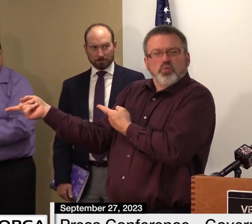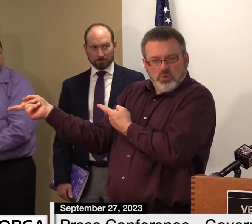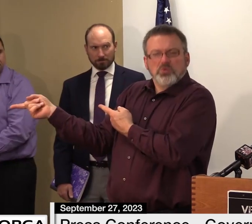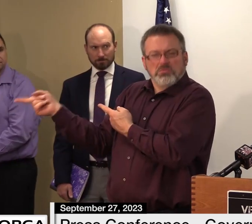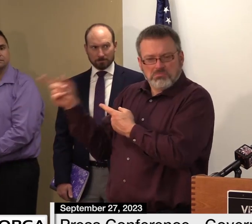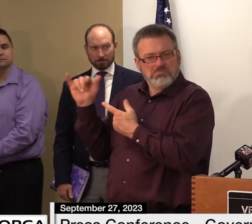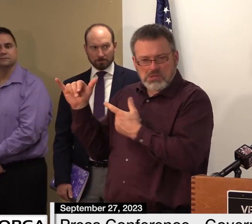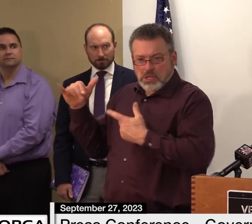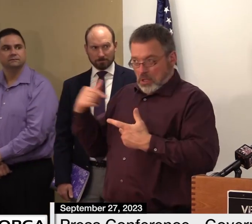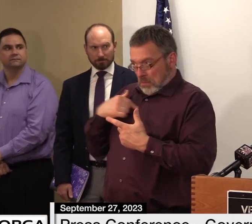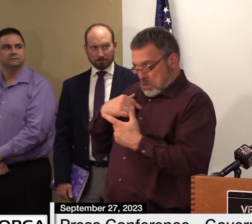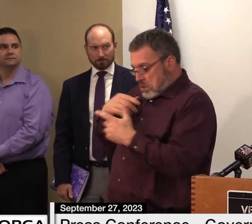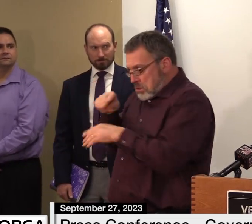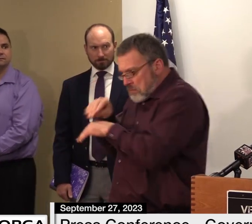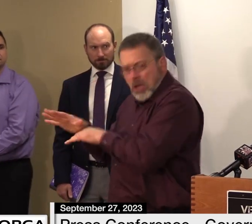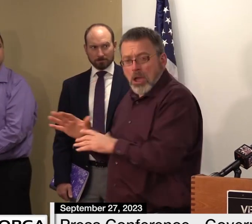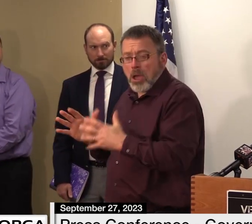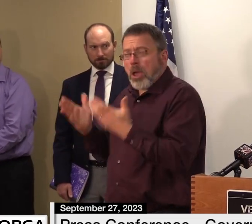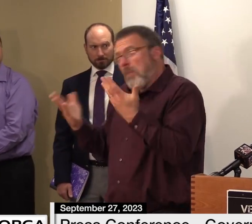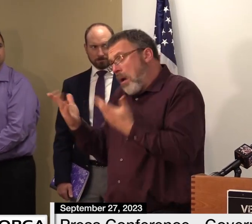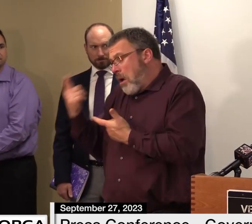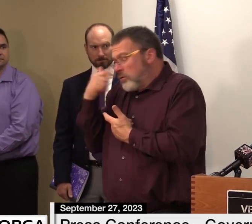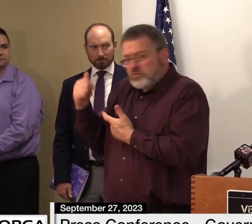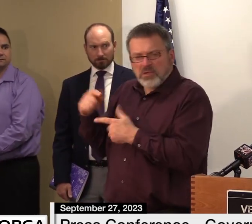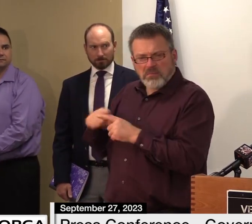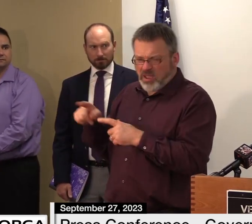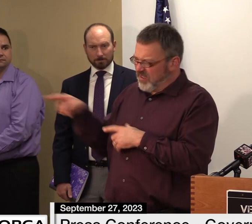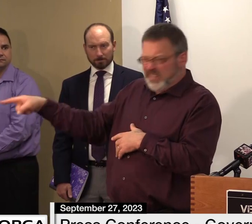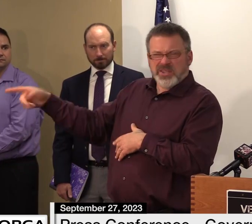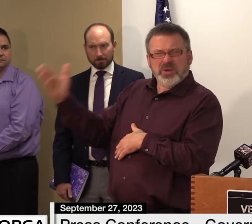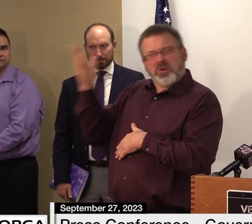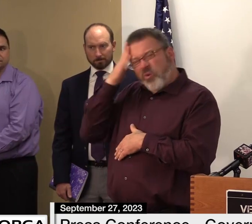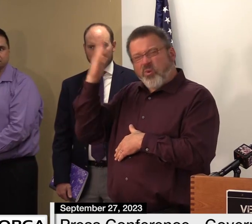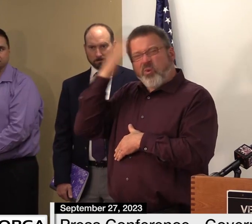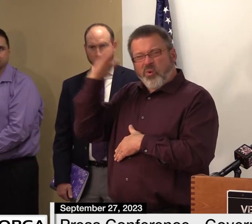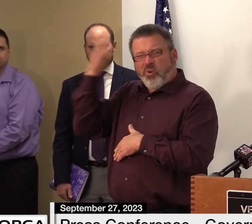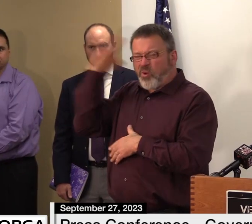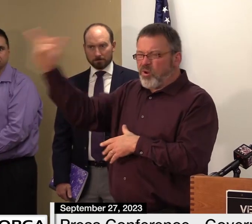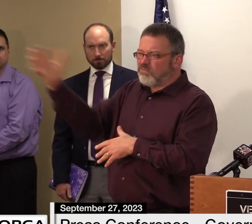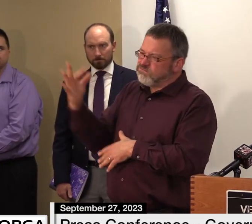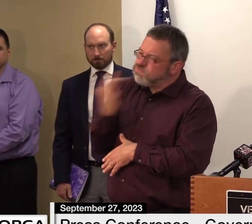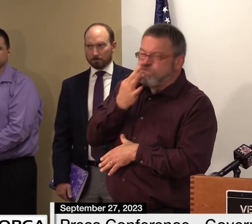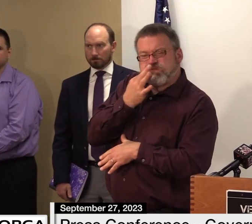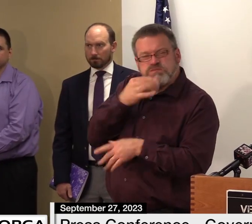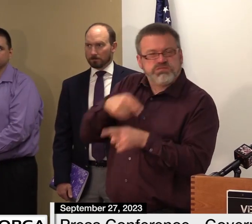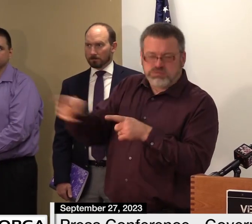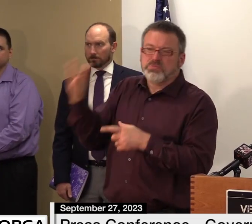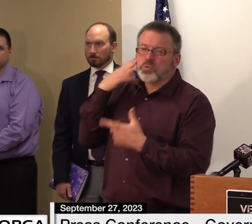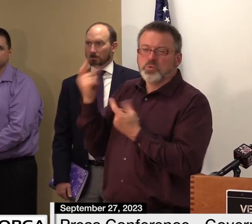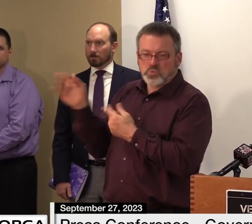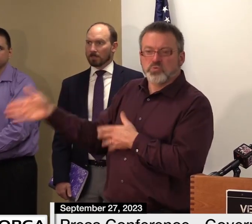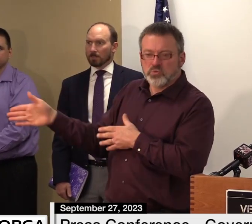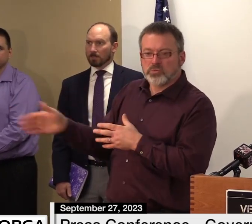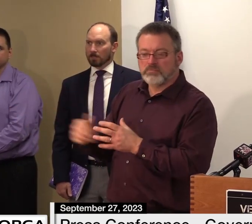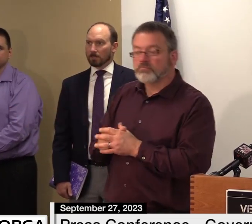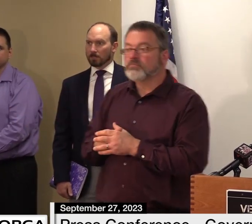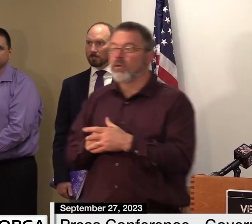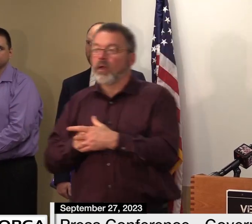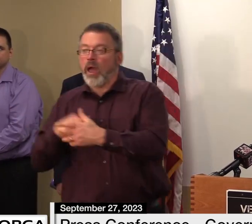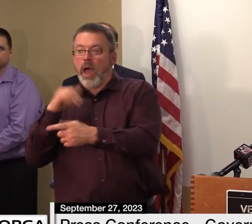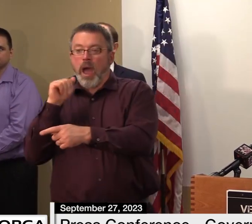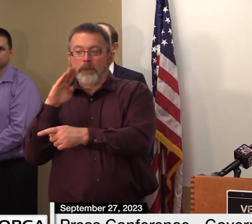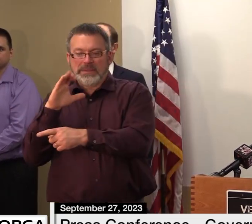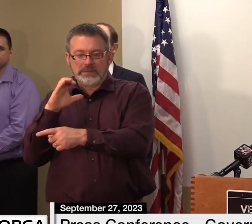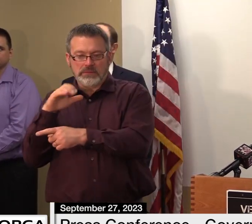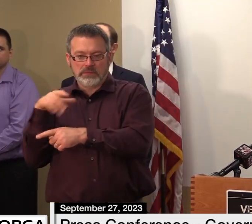along the way, but I'm sure they'll put it to good use. I know the Housing Trust just took a hold of the new